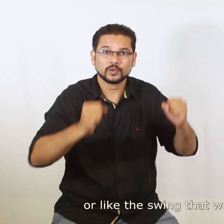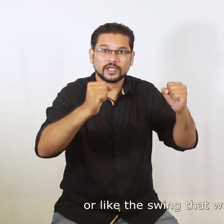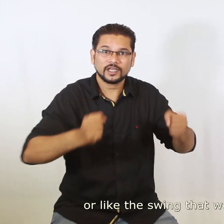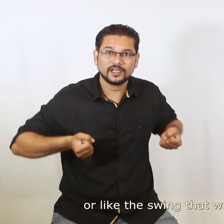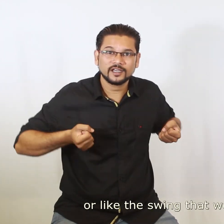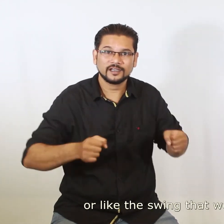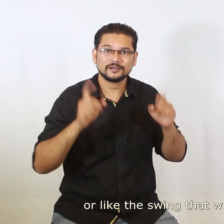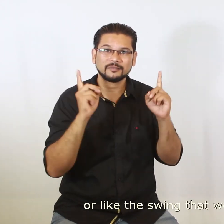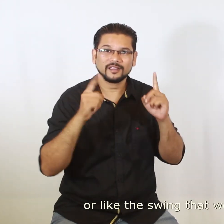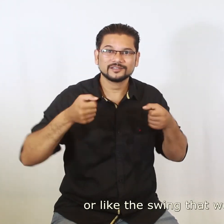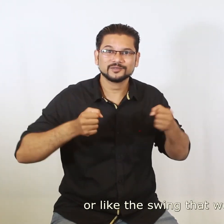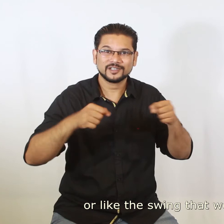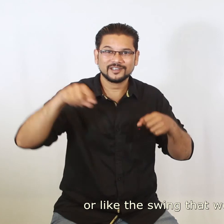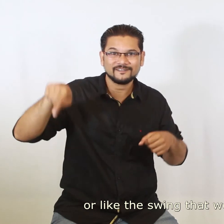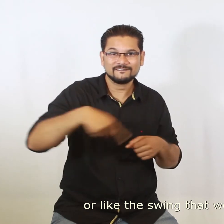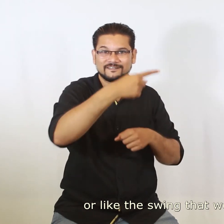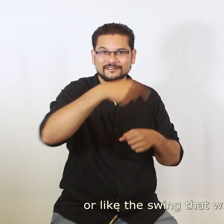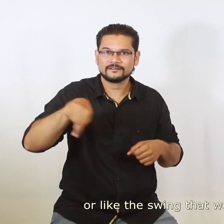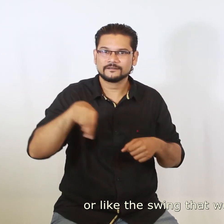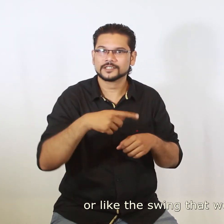or like the swing that we play with.